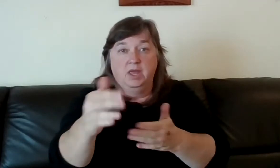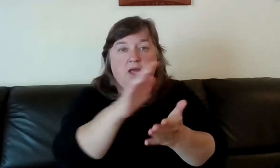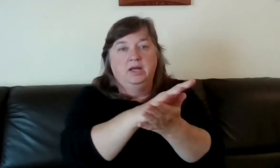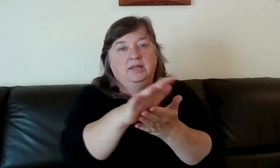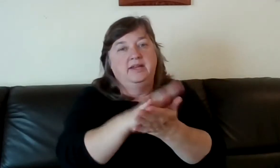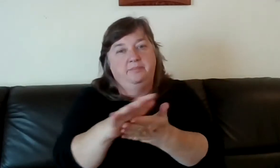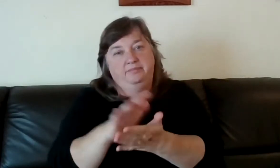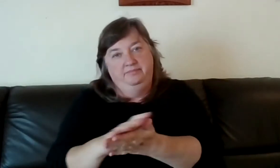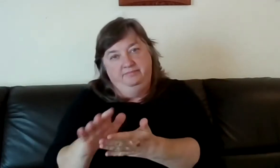Clean up.